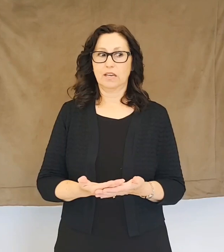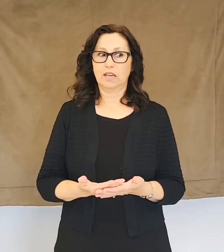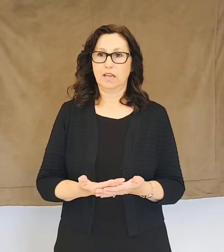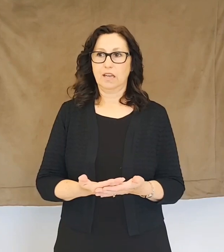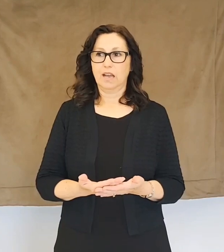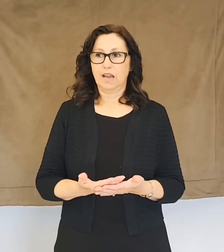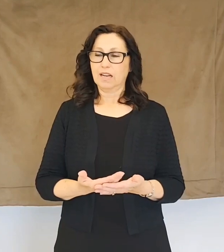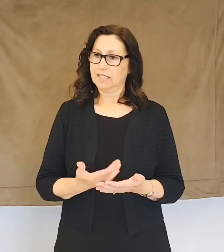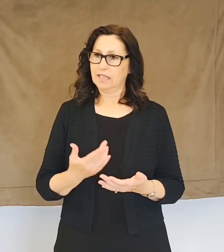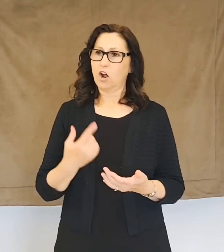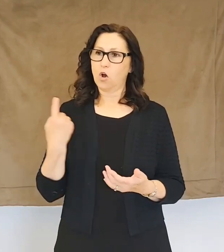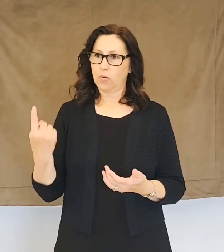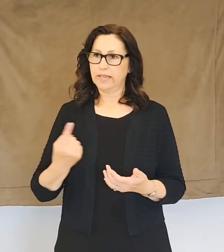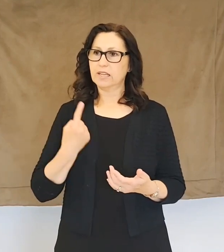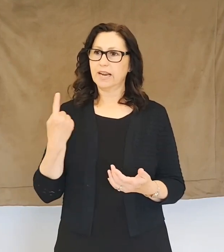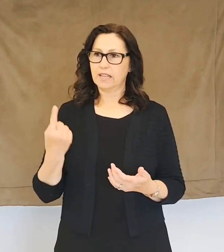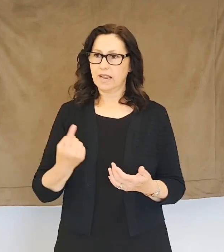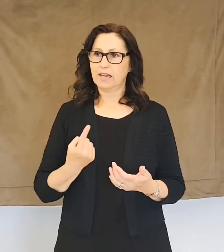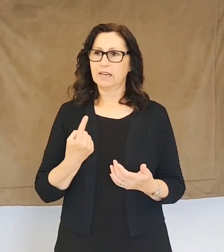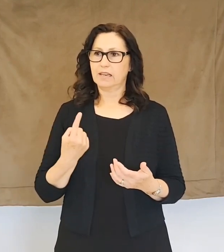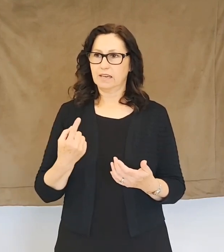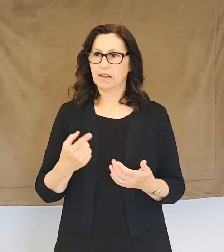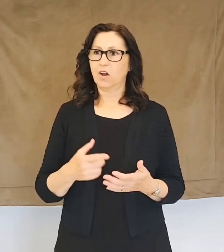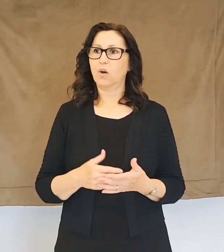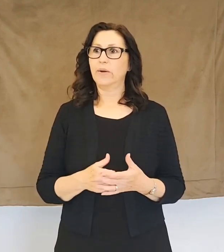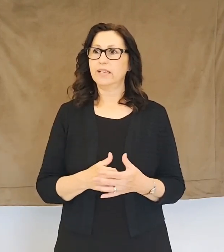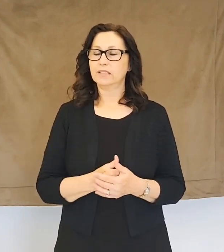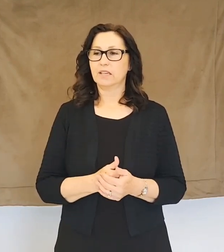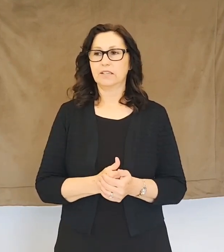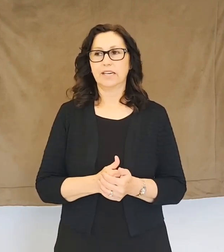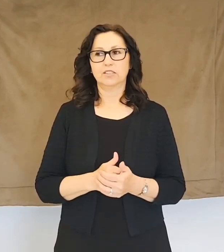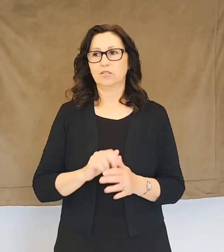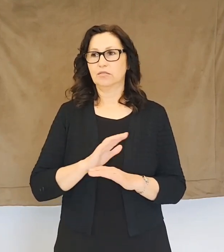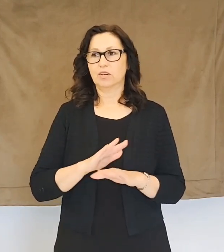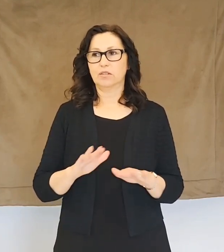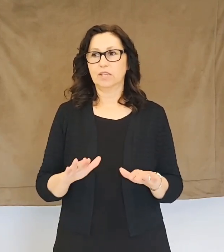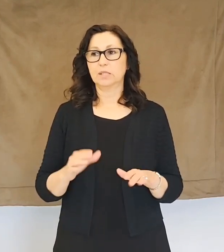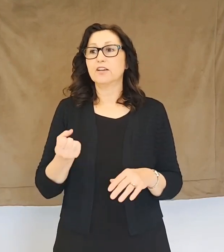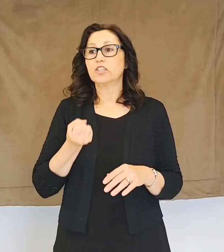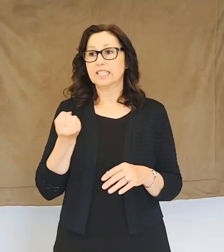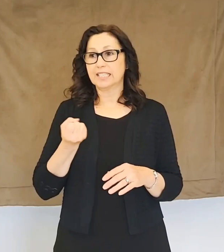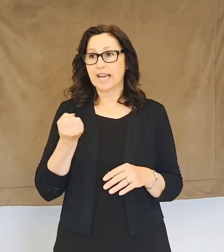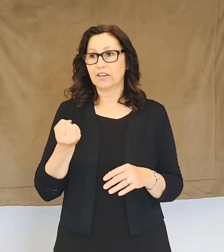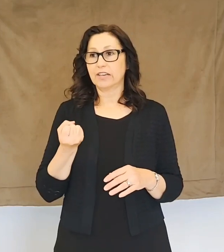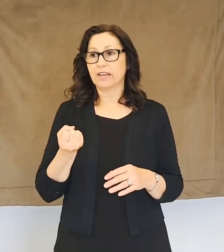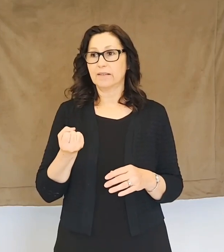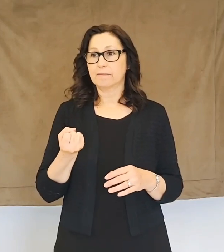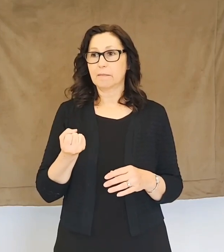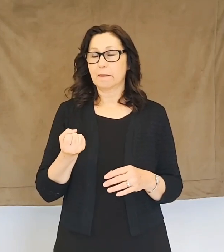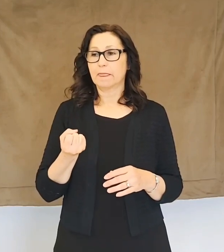like, is it always like that? Always? Yes. Always? Okay, so don't, especially yeah, Saturday.